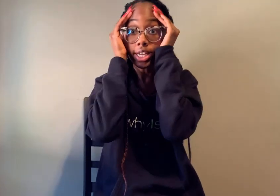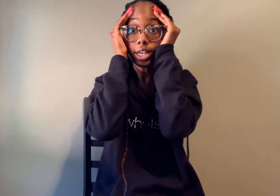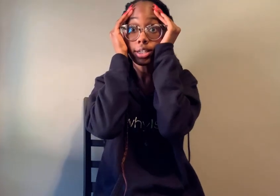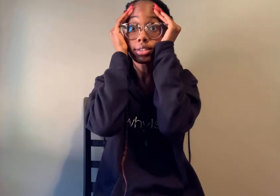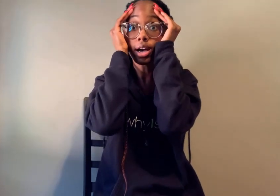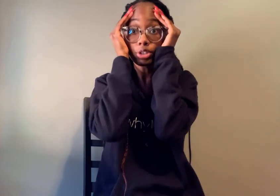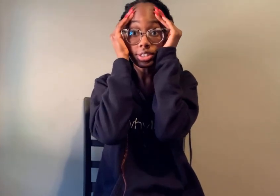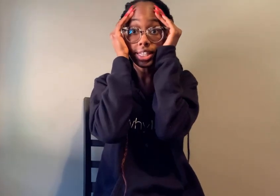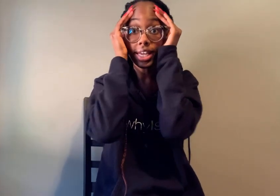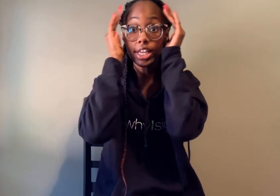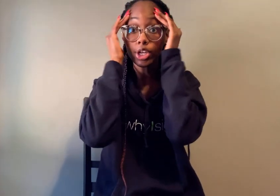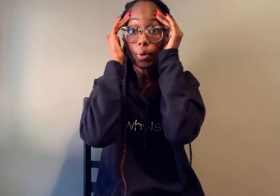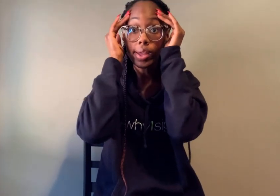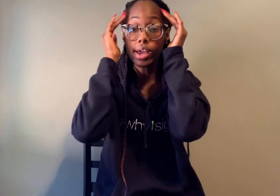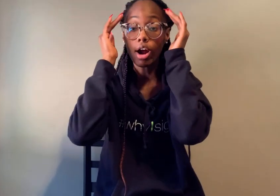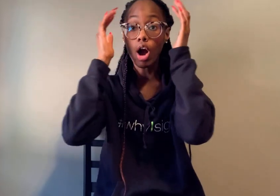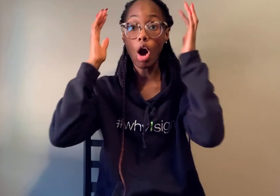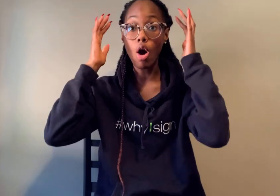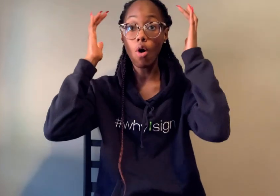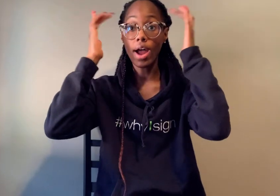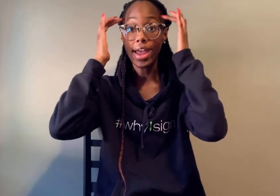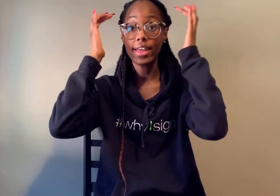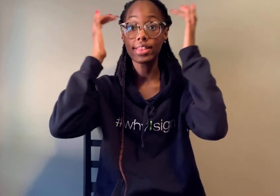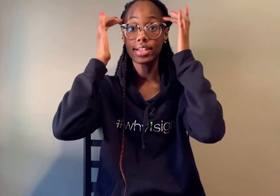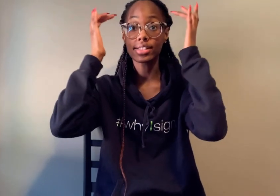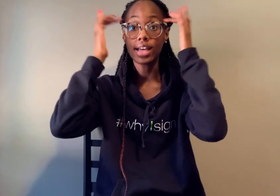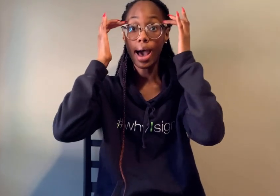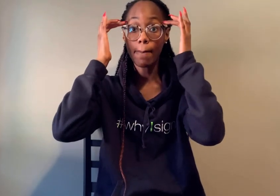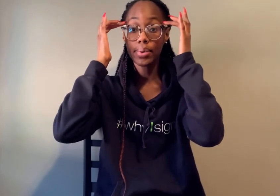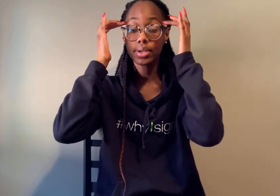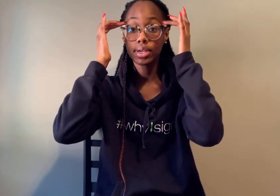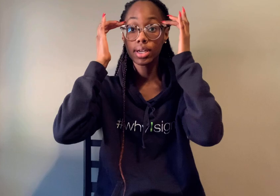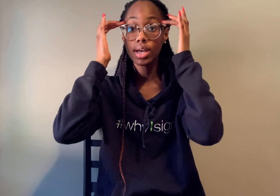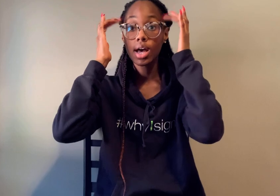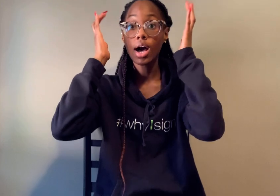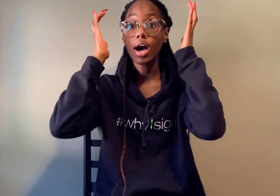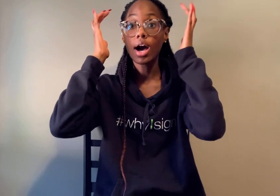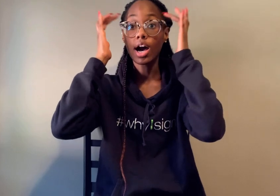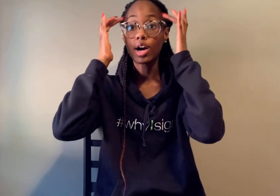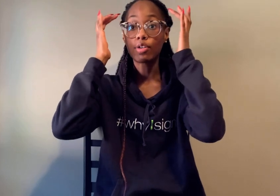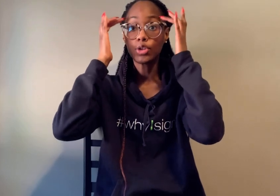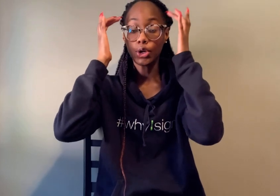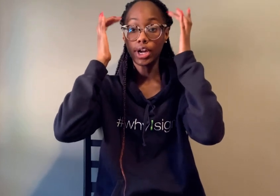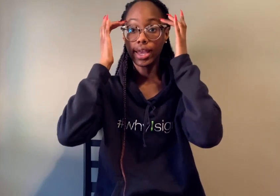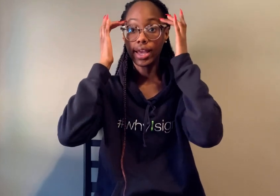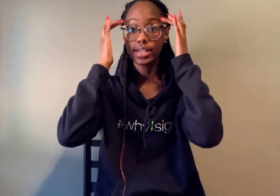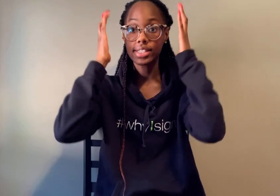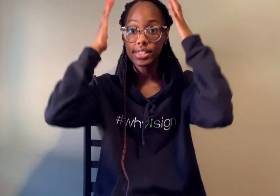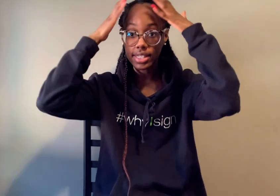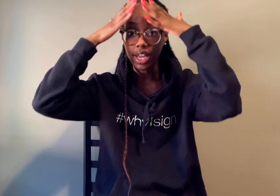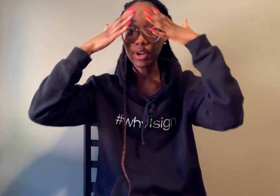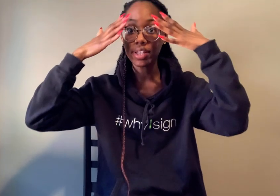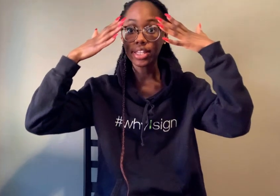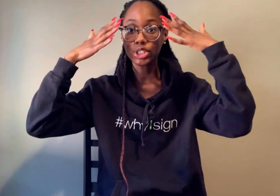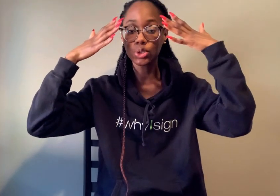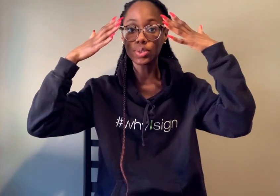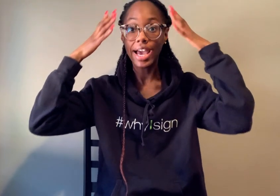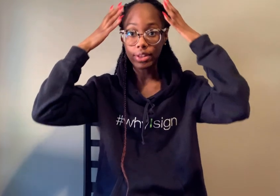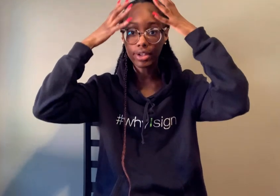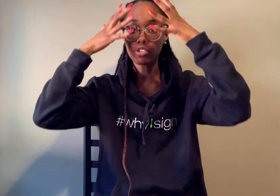learning, understanding, knowing are all at the top of your head, because this is the area that you gather